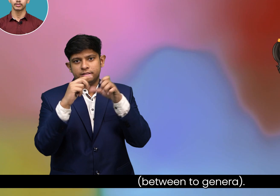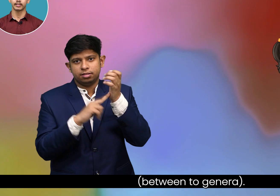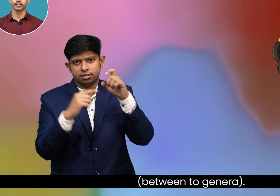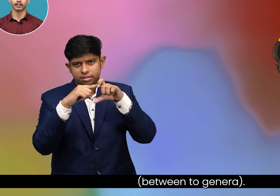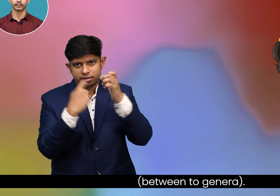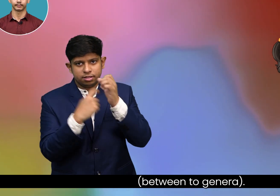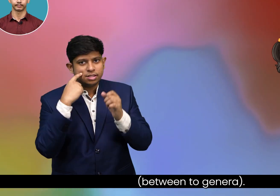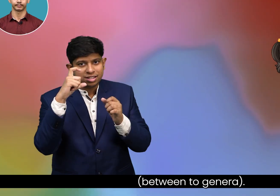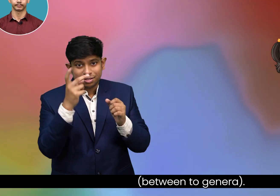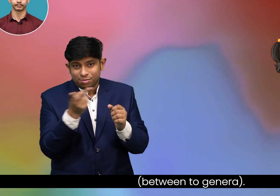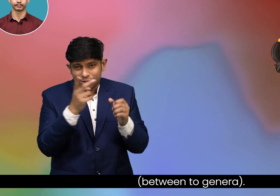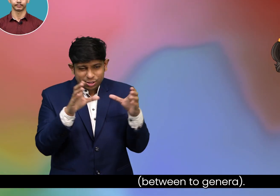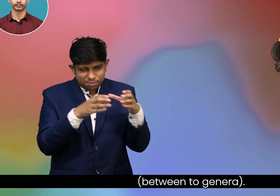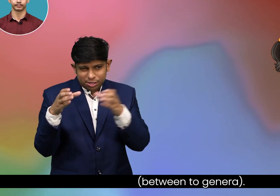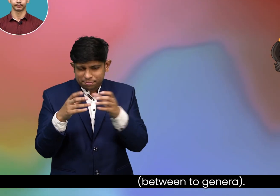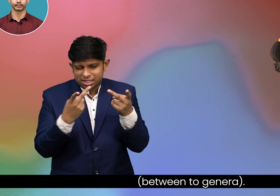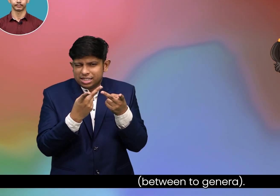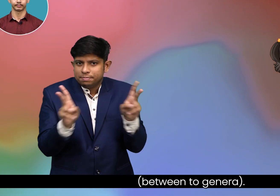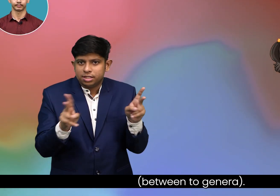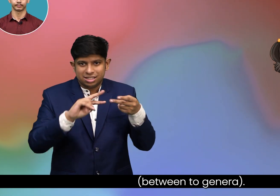between two genera.